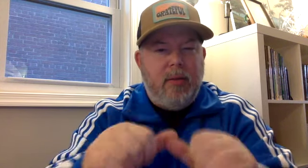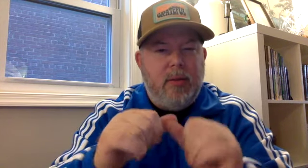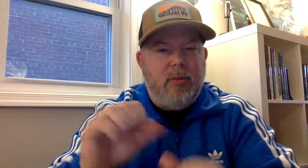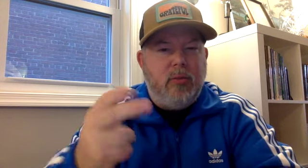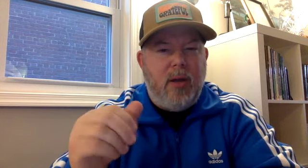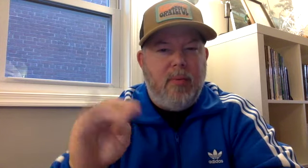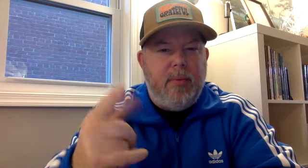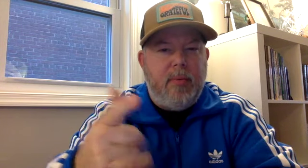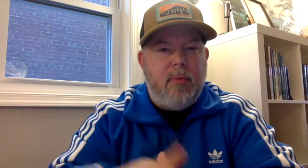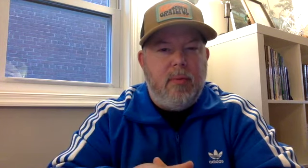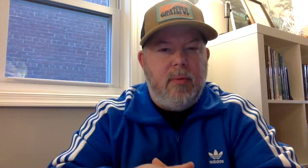You can call me later.